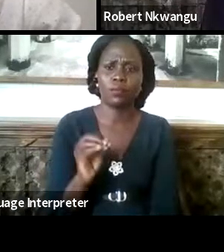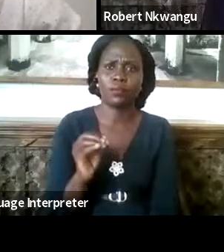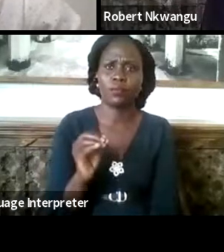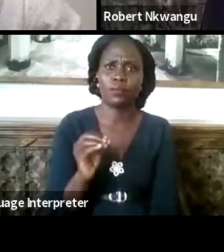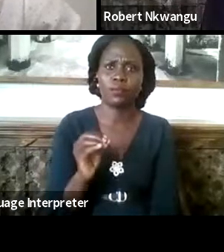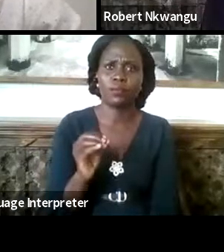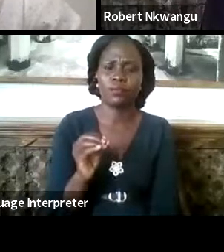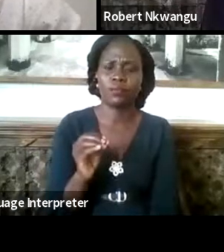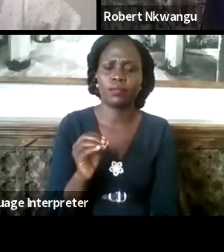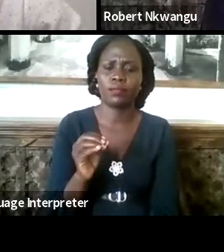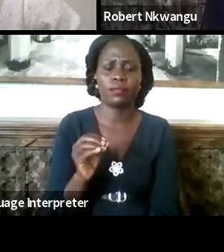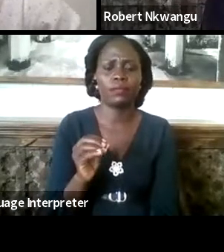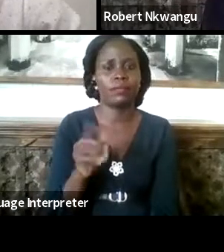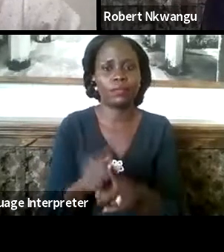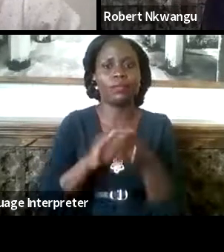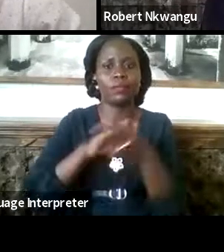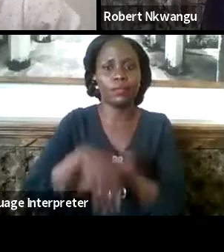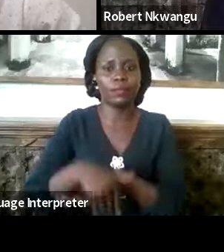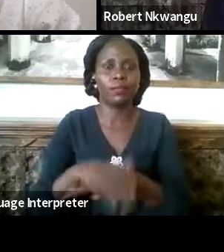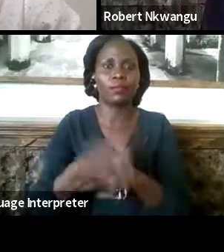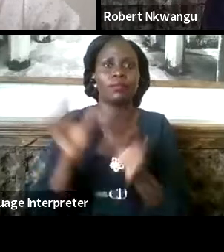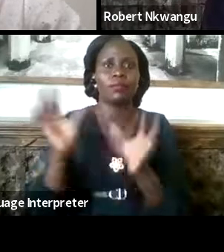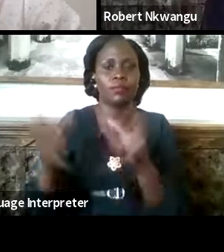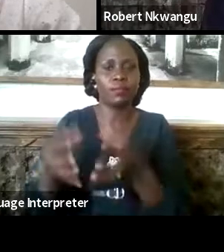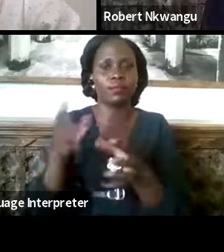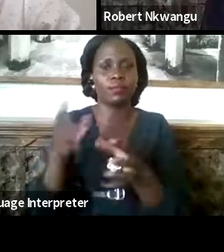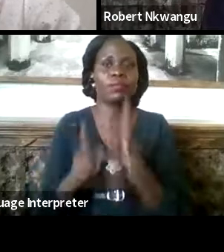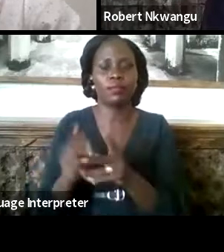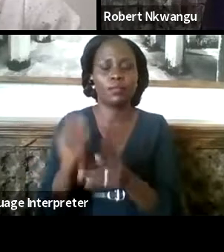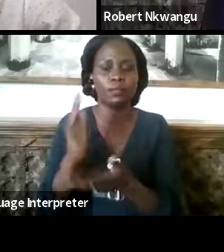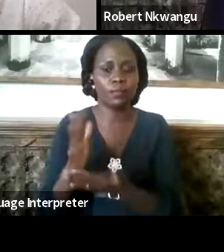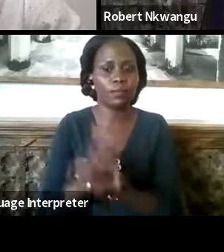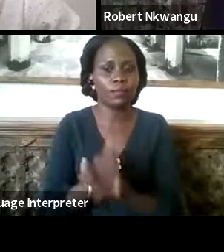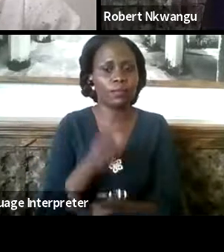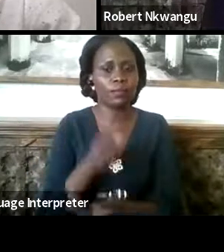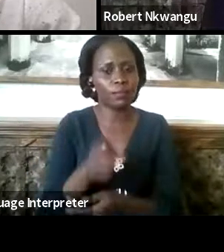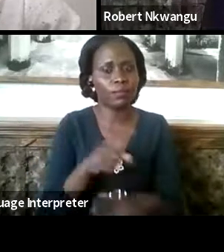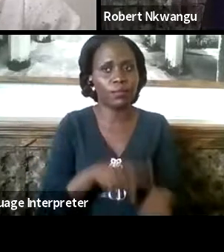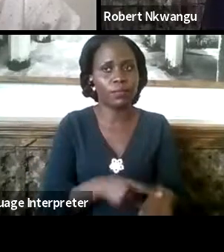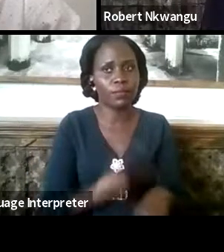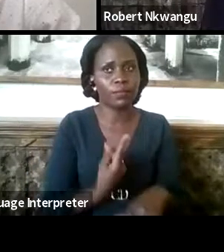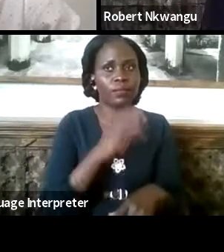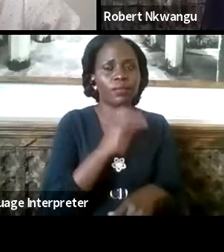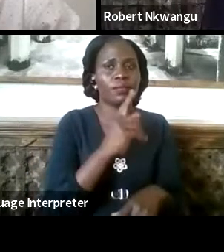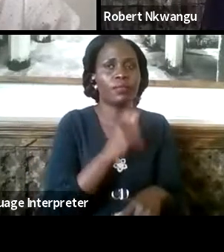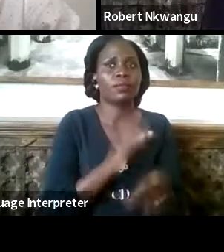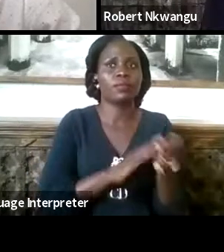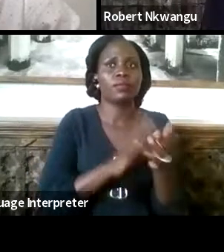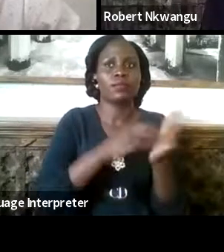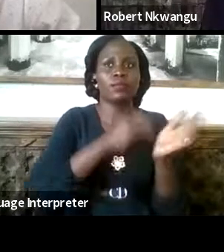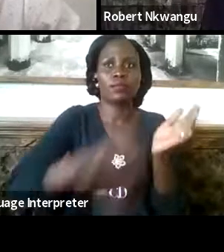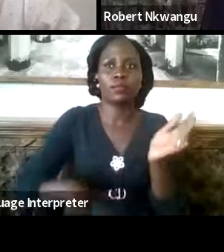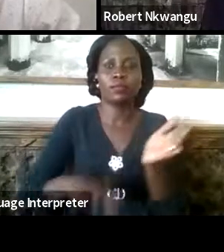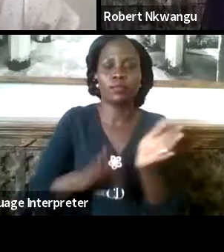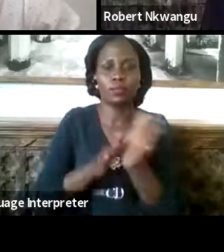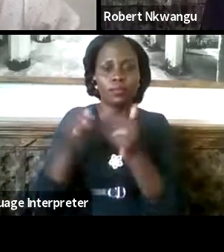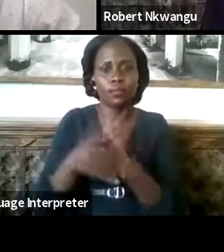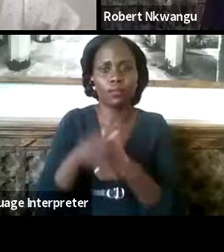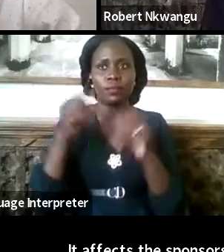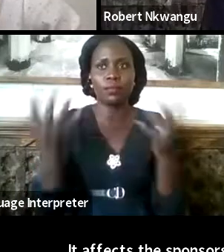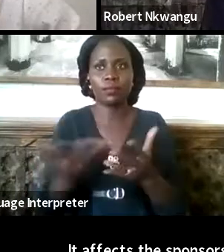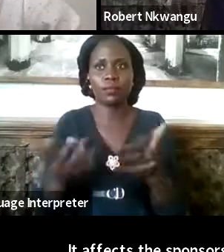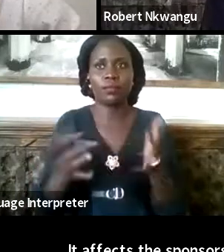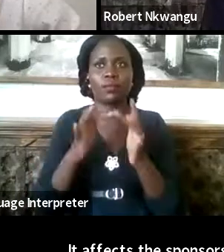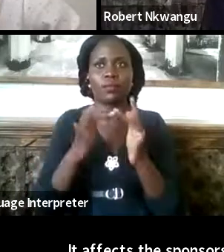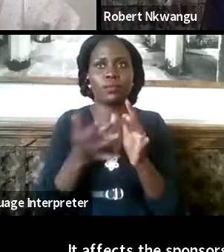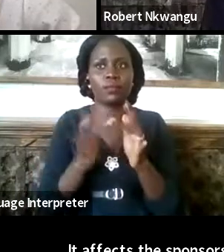affected again a certain group of people, because when this band is removed, it affects this person's accessibility onto the internet bundle. So